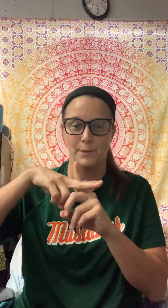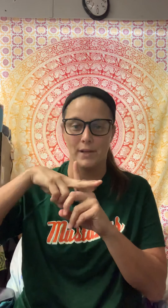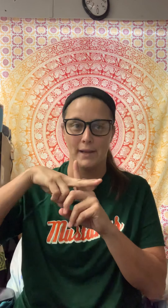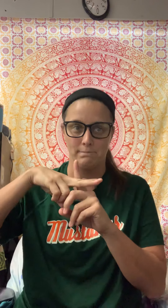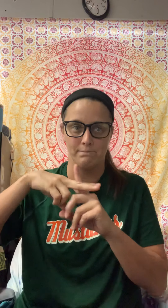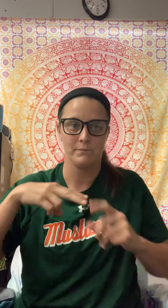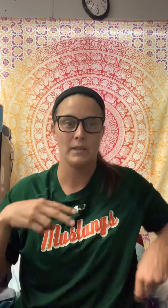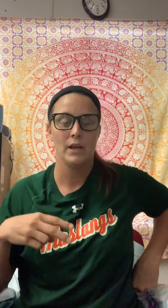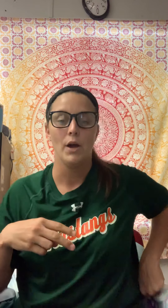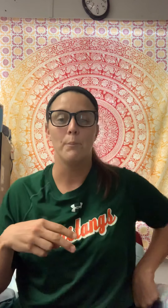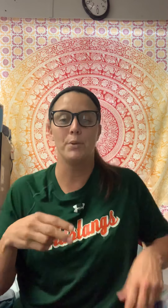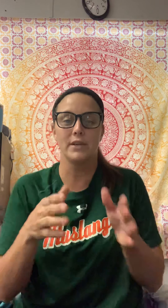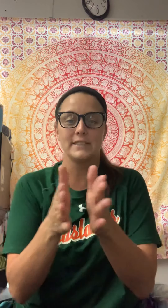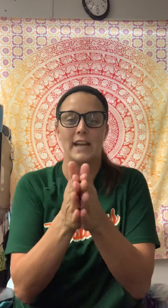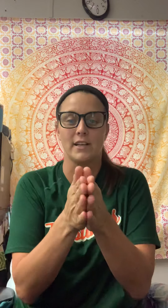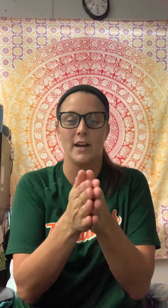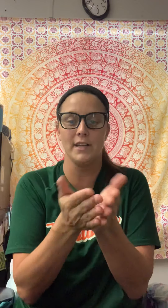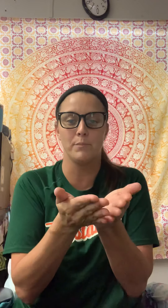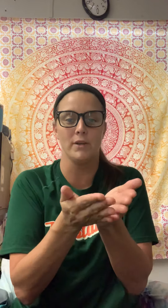apply. Book is iconic, book.